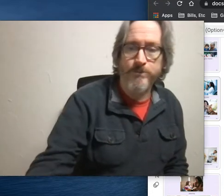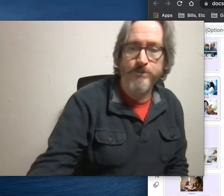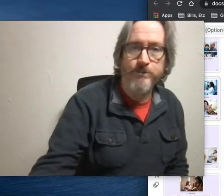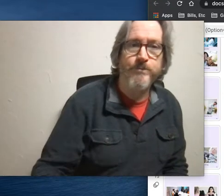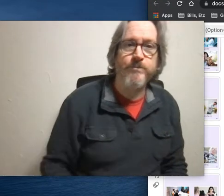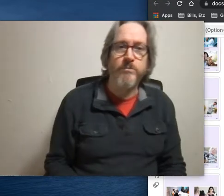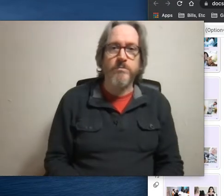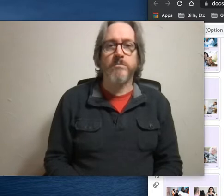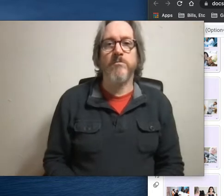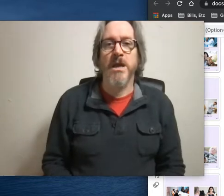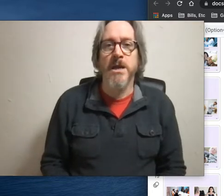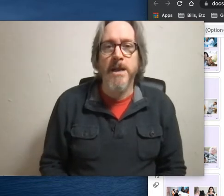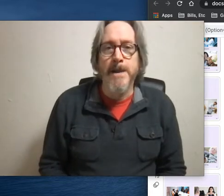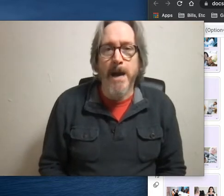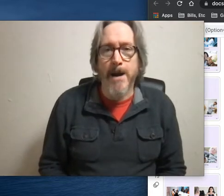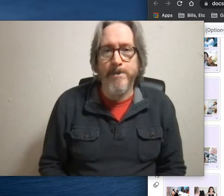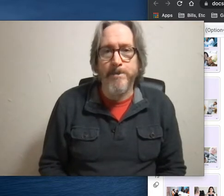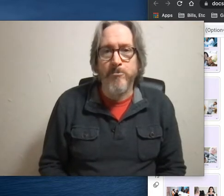important.